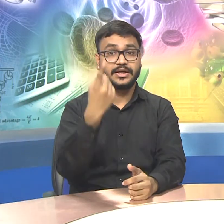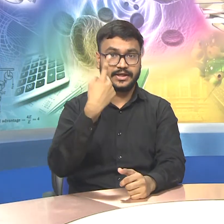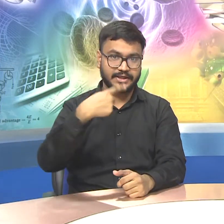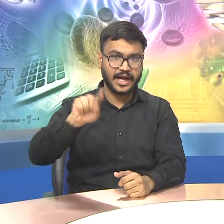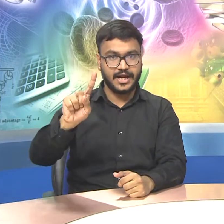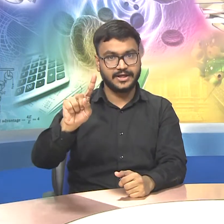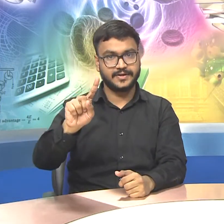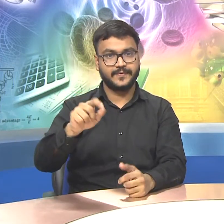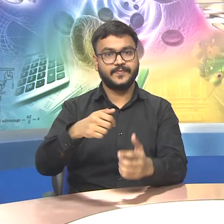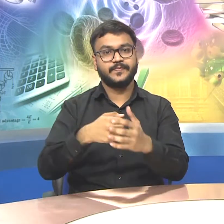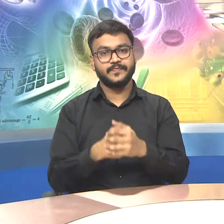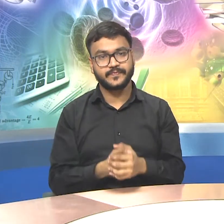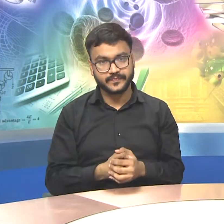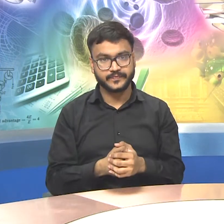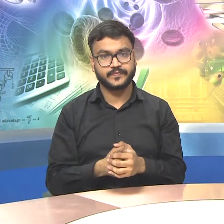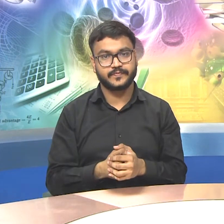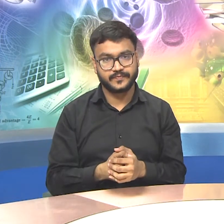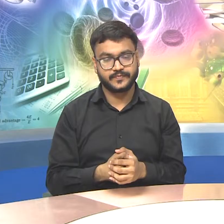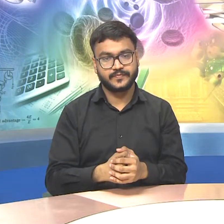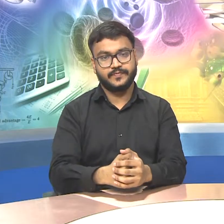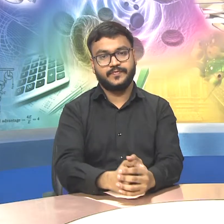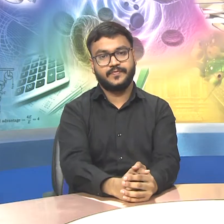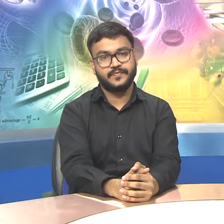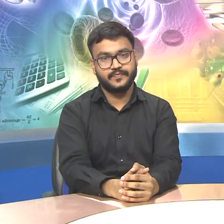And the answer is true.